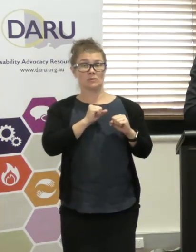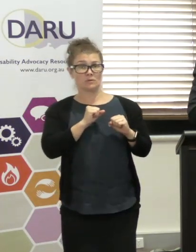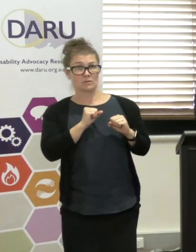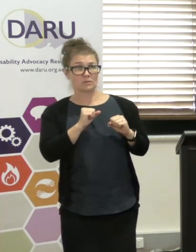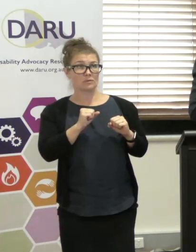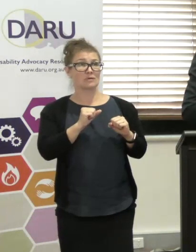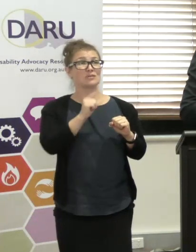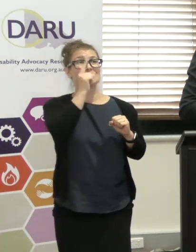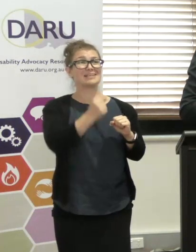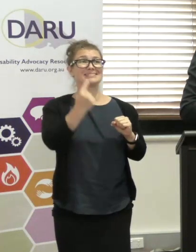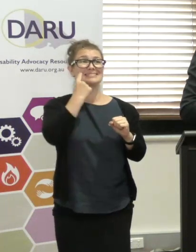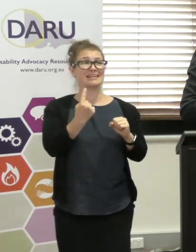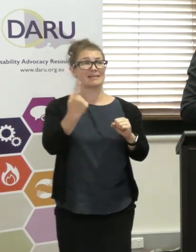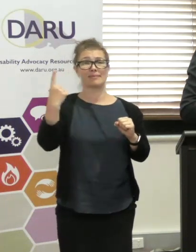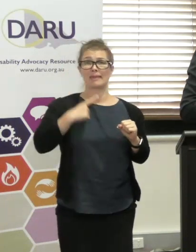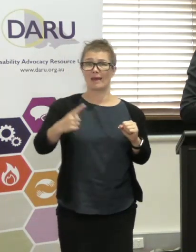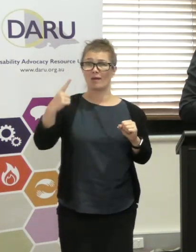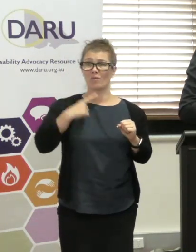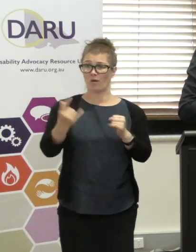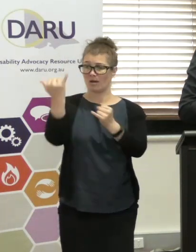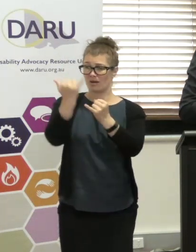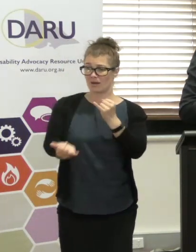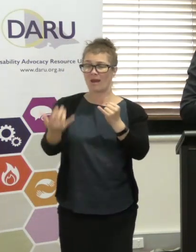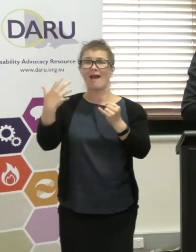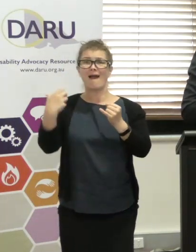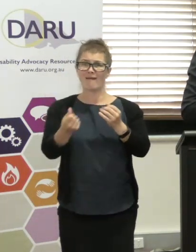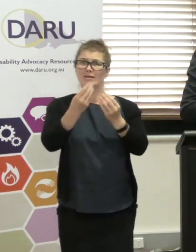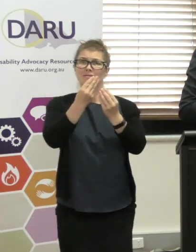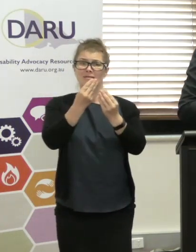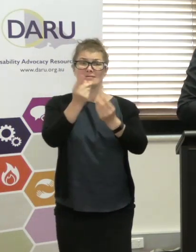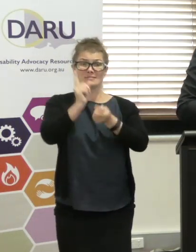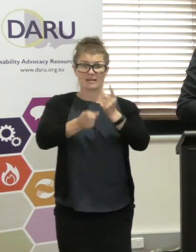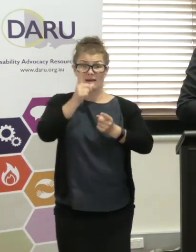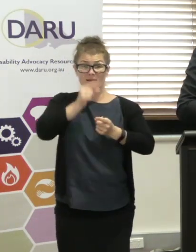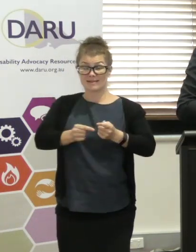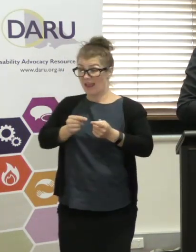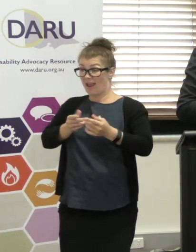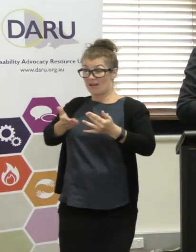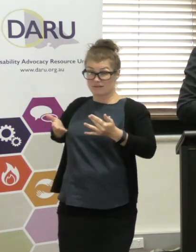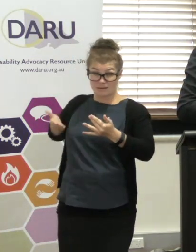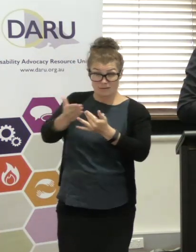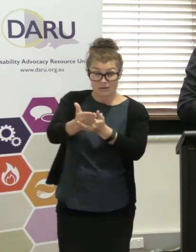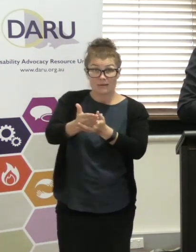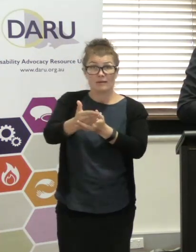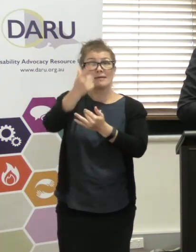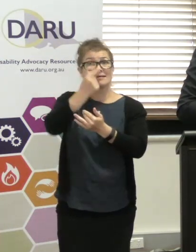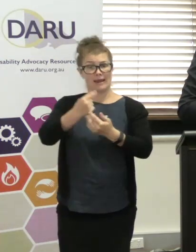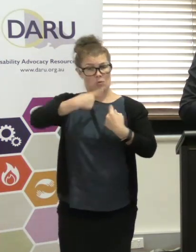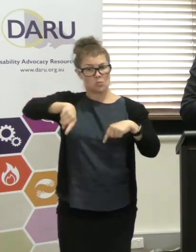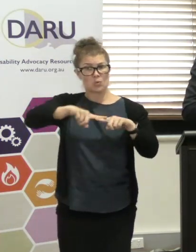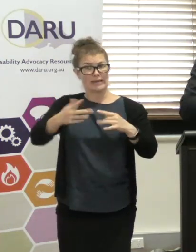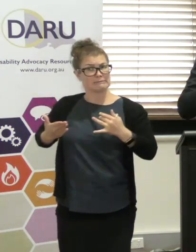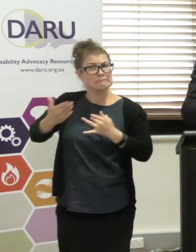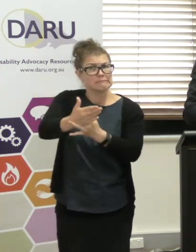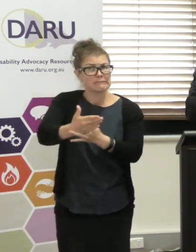this trajectory and you can kind of go, there are pivot points where we can alter that trajectory. And that's where we kind of get to.